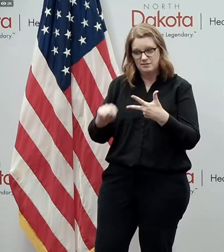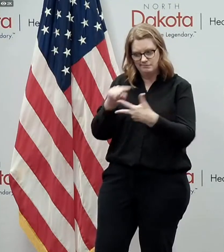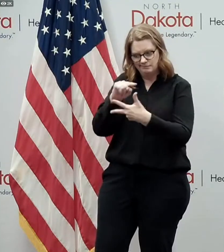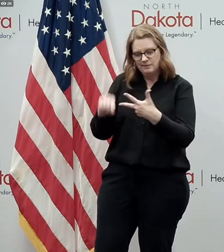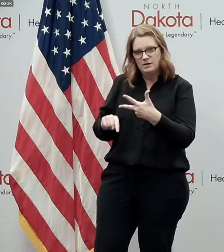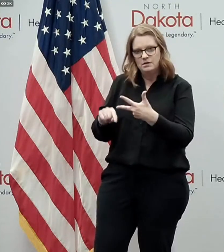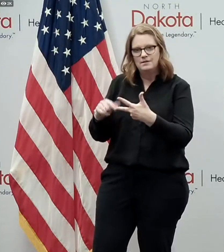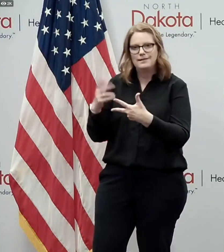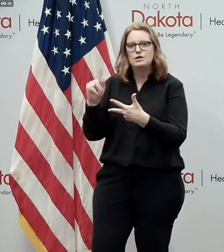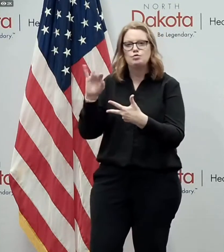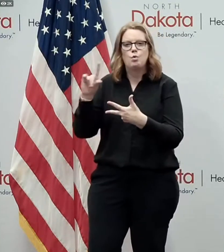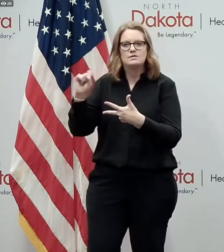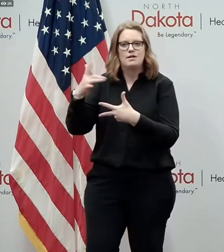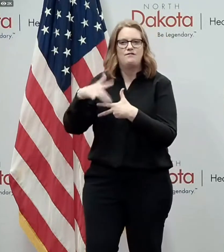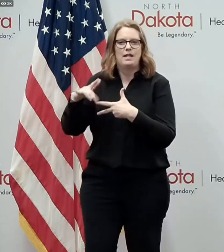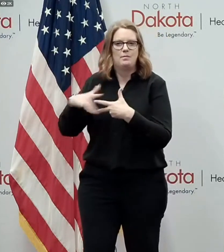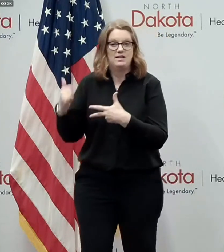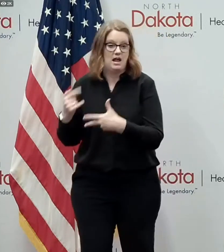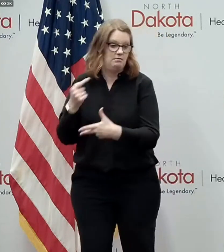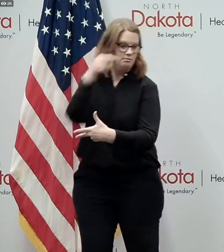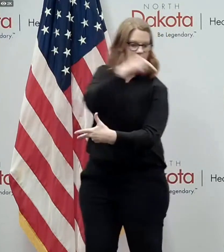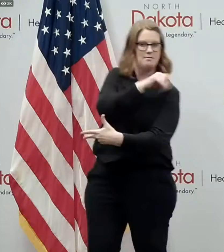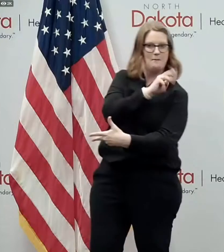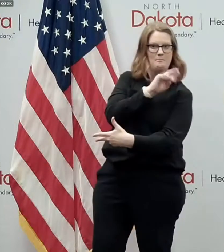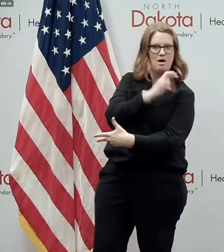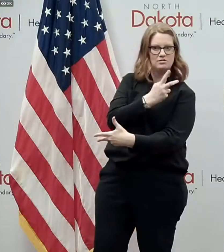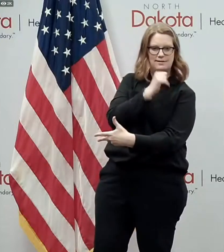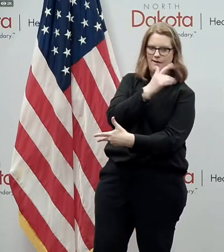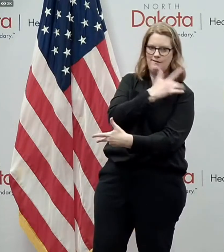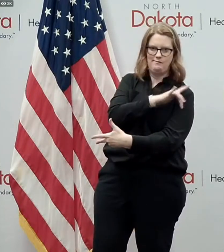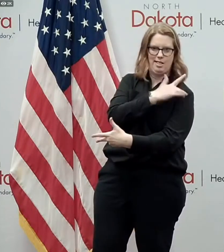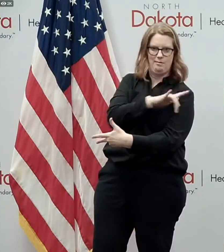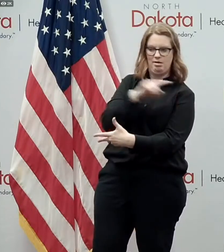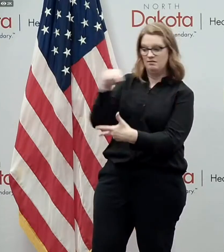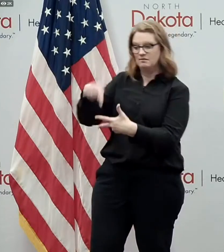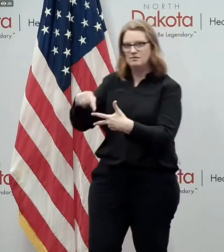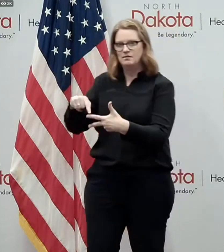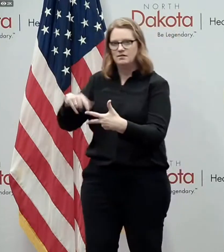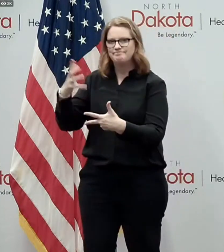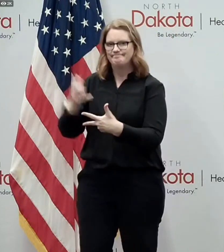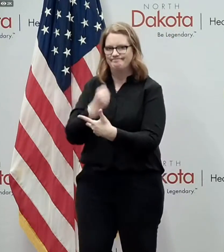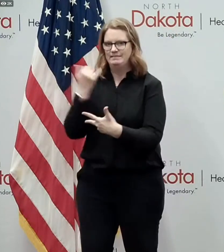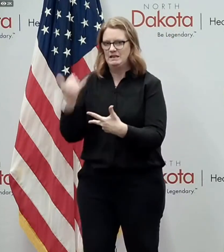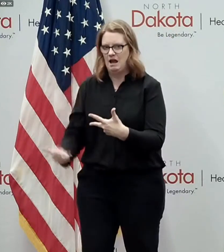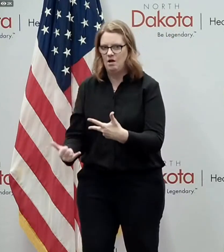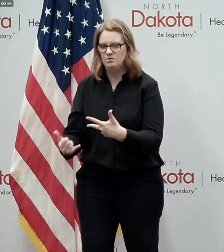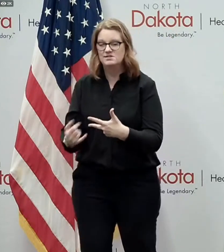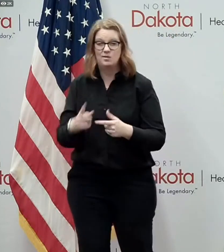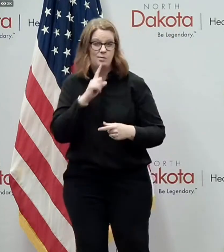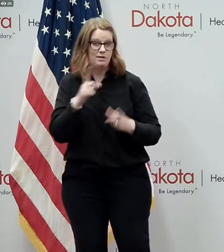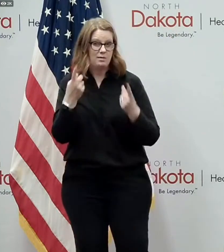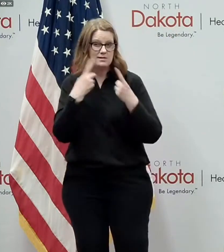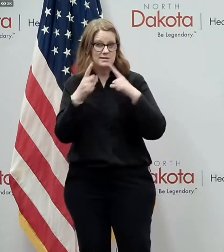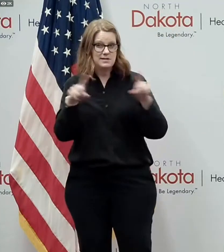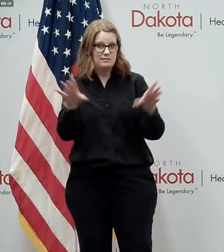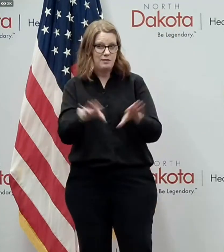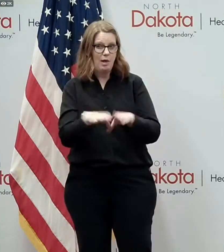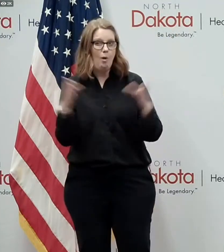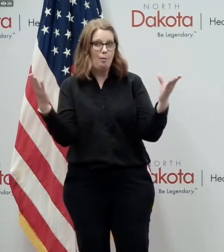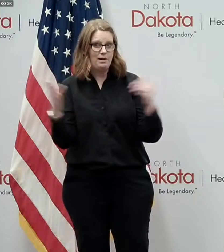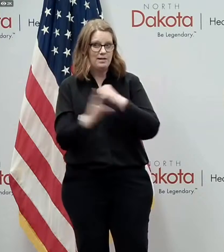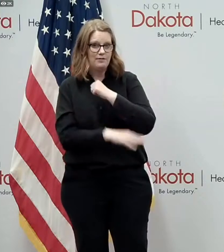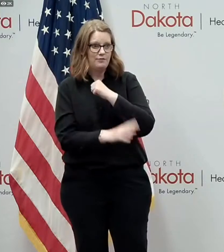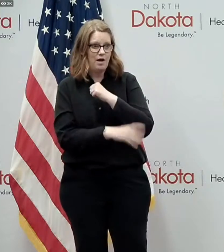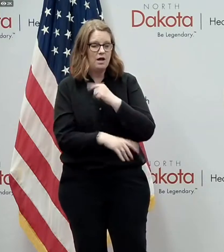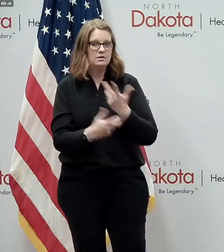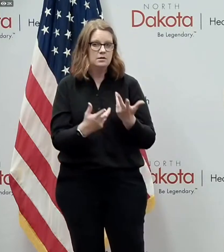that we do have now, and we want to keep building those capabilities to be ready so we can successfully open in the fall. We've had